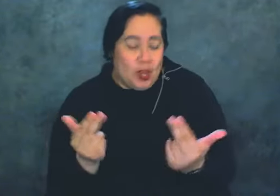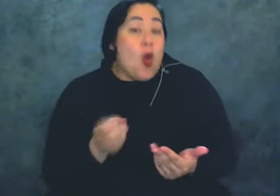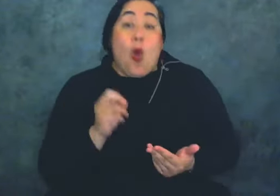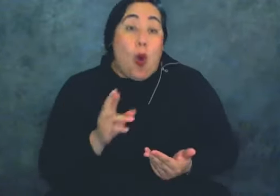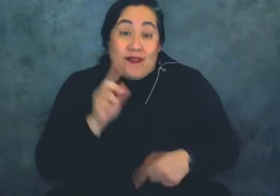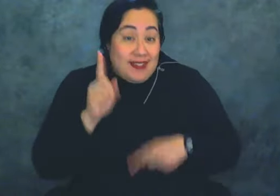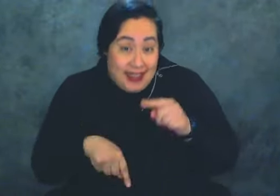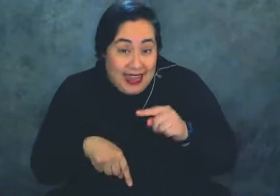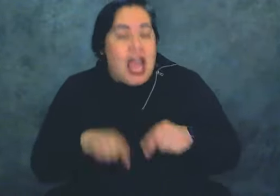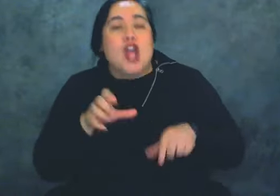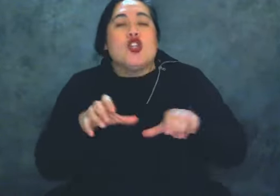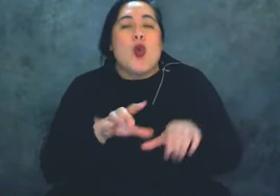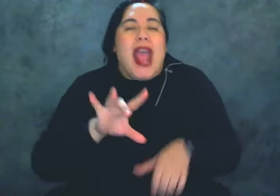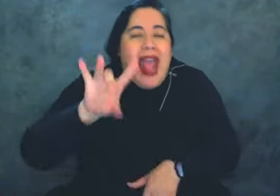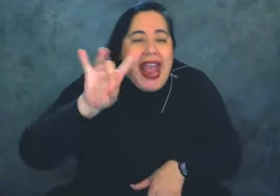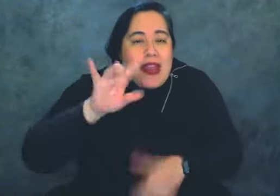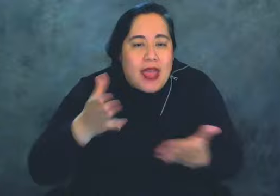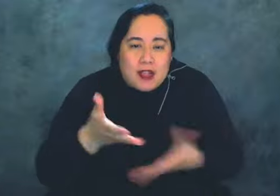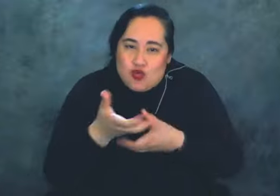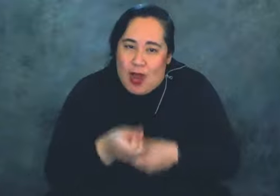that, do the 8 things, and trust me, these are the big 8